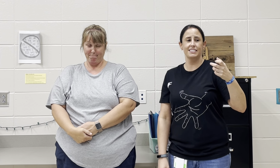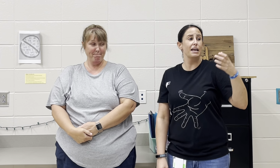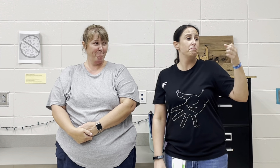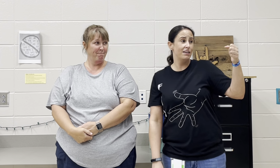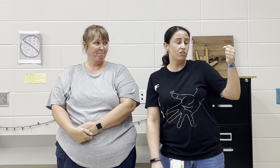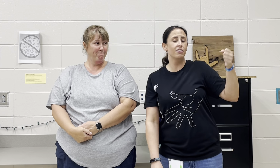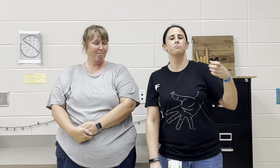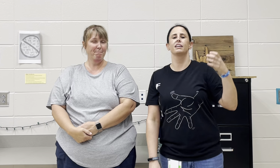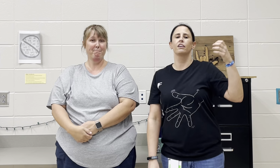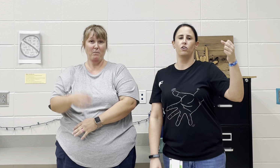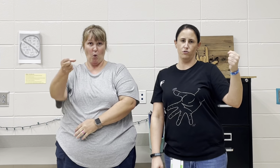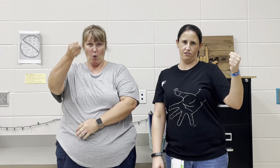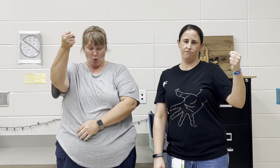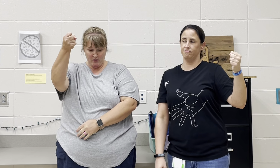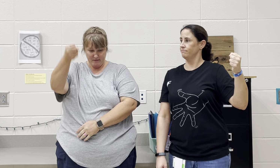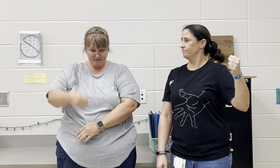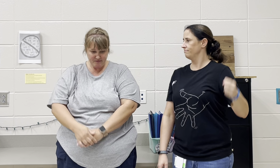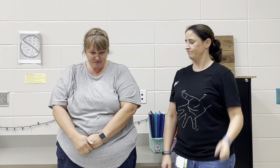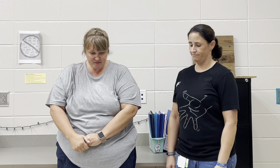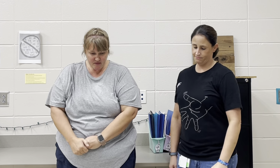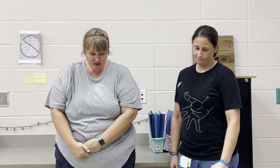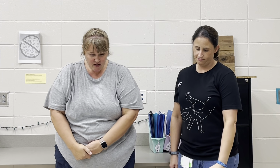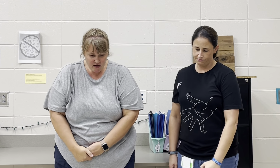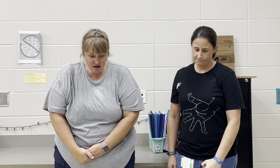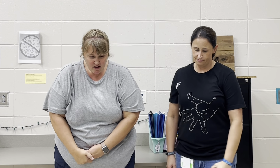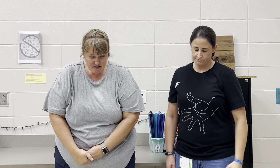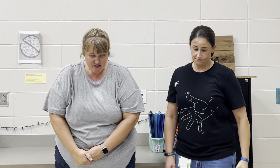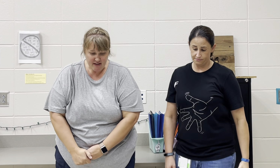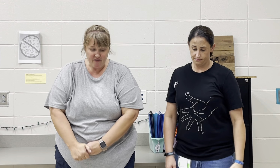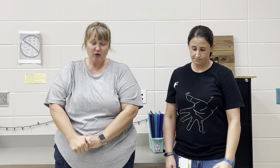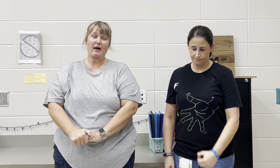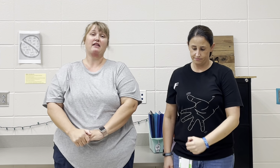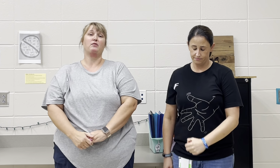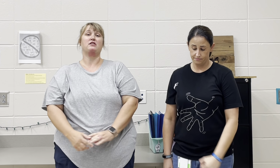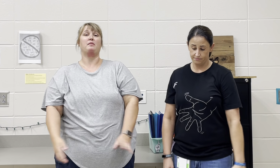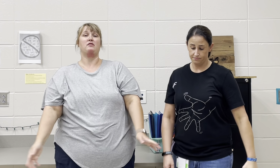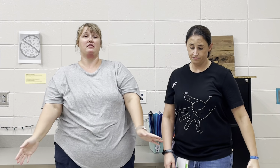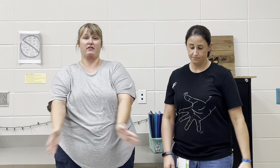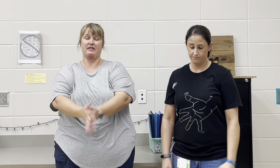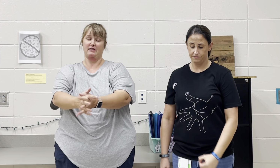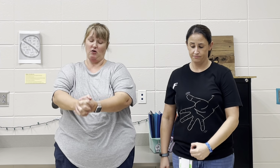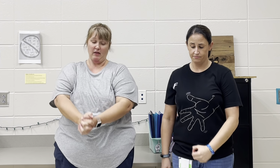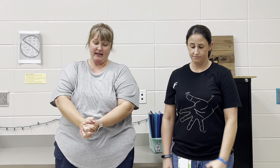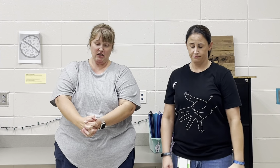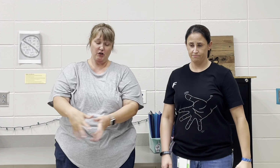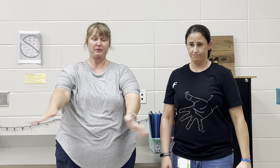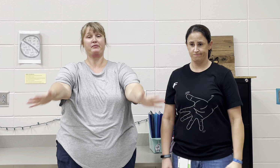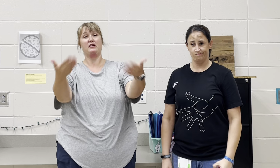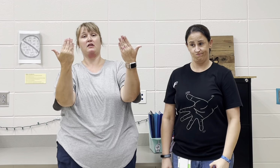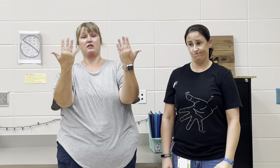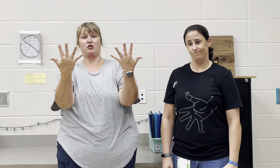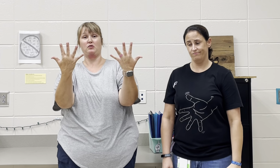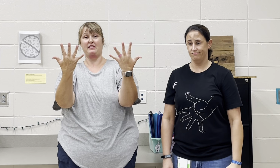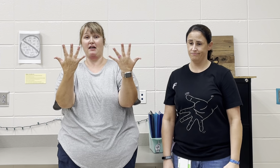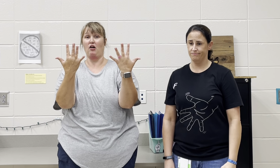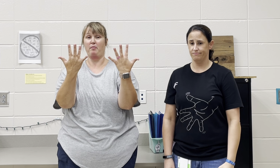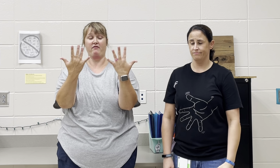saying milk. I'm saying hold on. so the sign for wait, which most of us don't like to do. 2 CL open